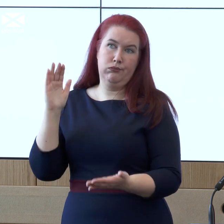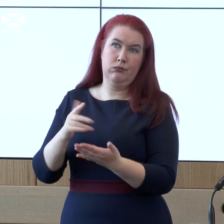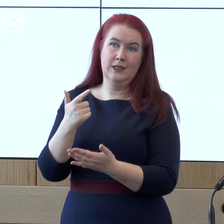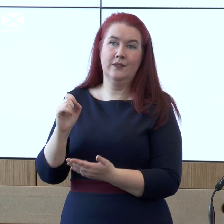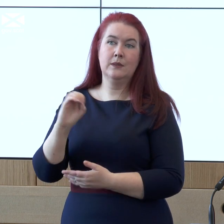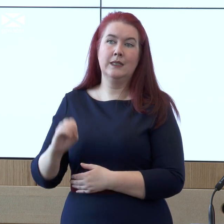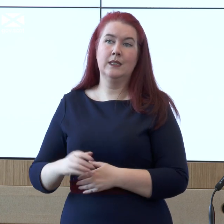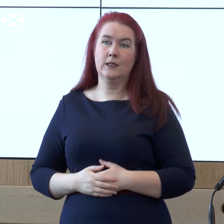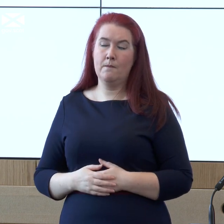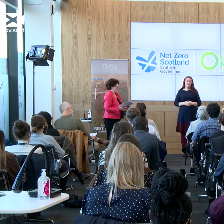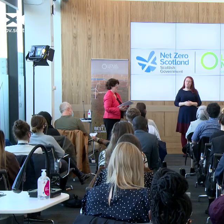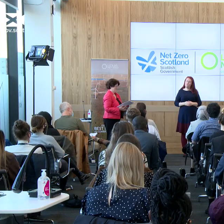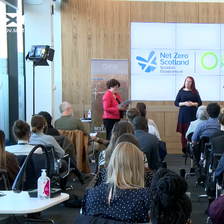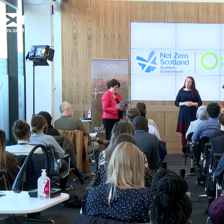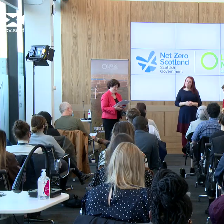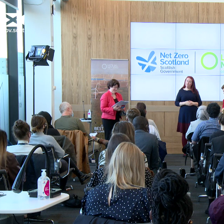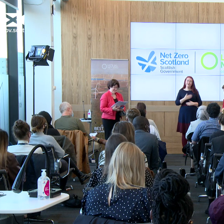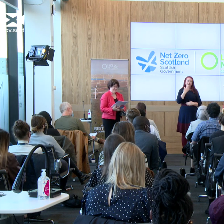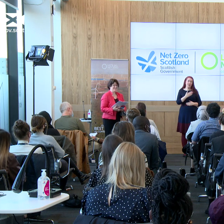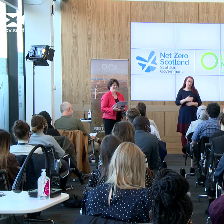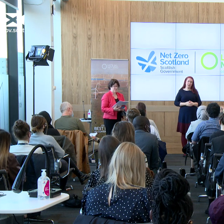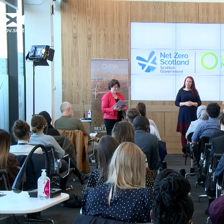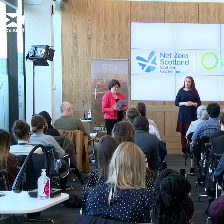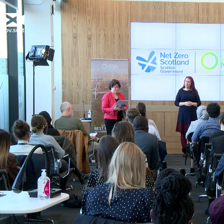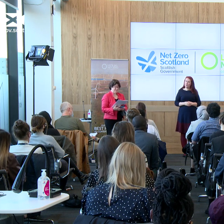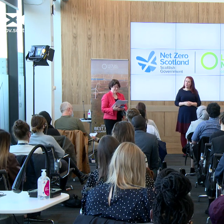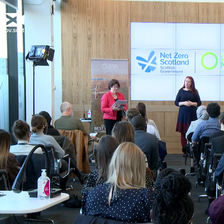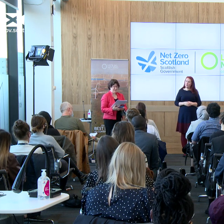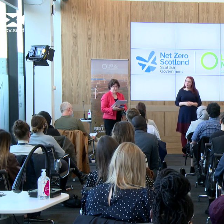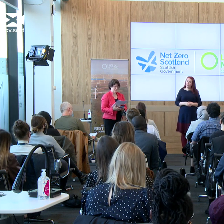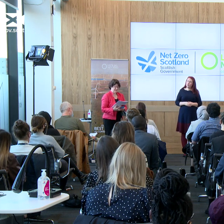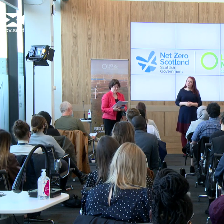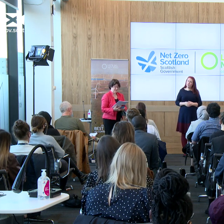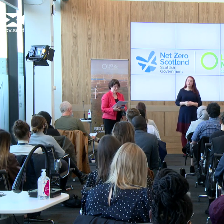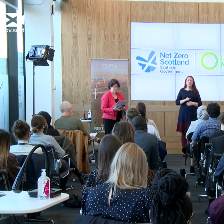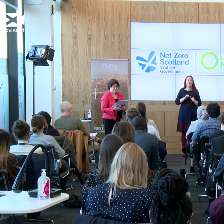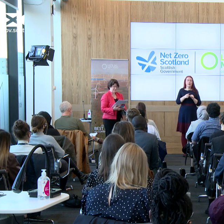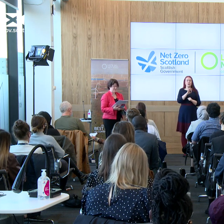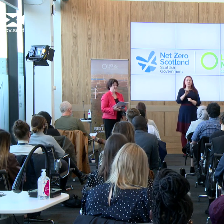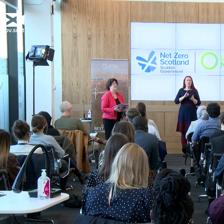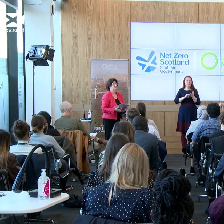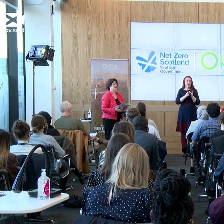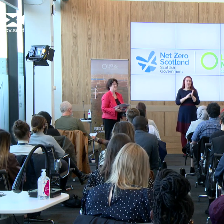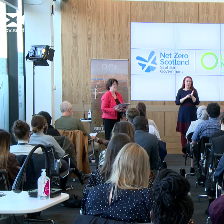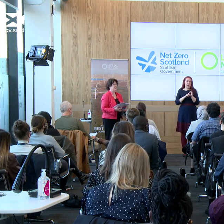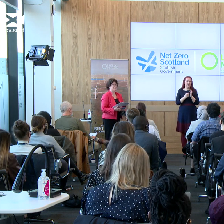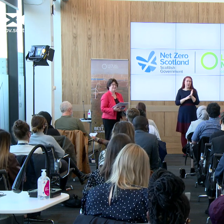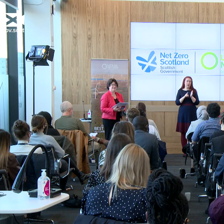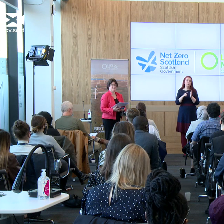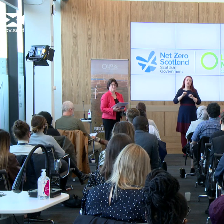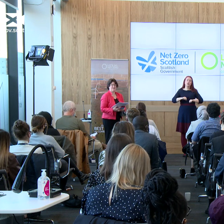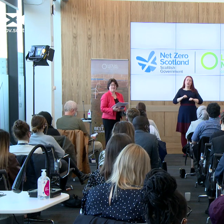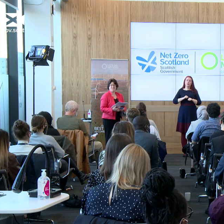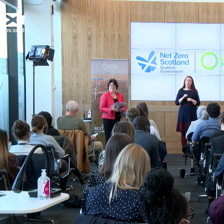there. Thank you very much. So the next question is from Simon Anderson, Chair of Scotland's International Development Alliance.